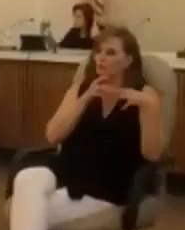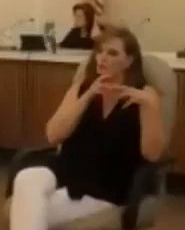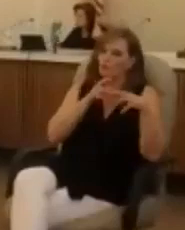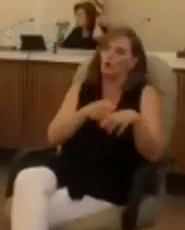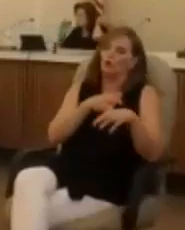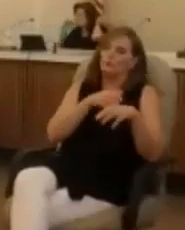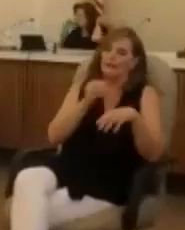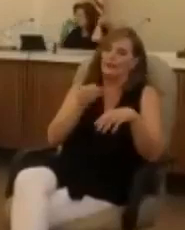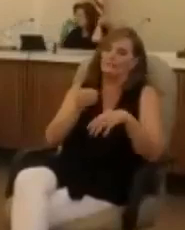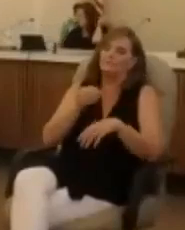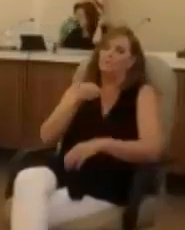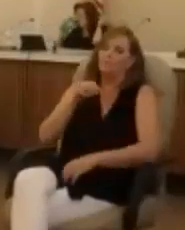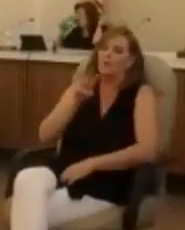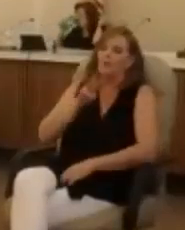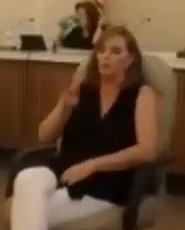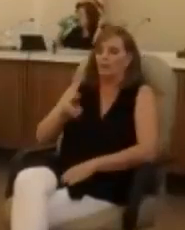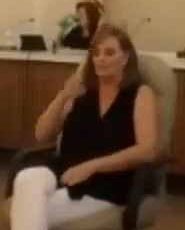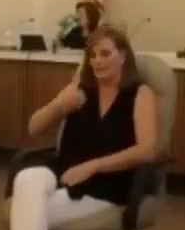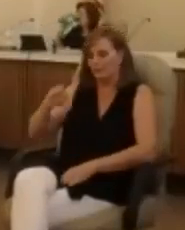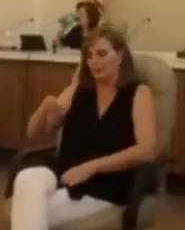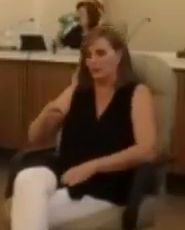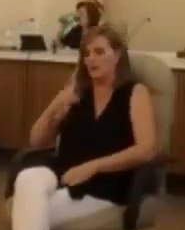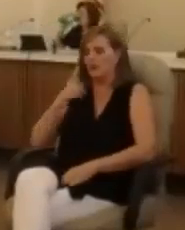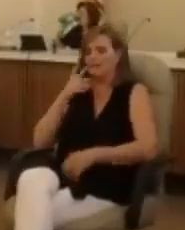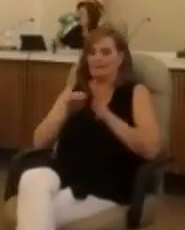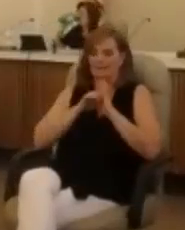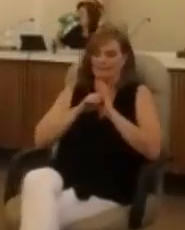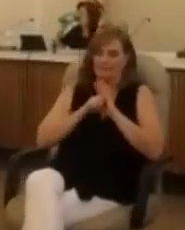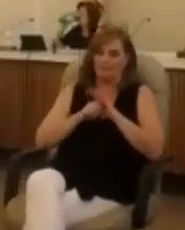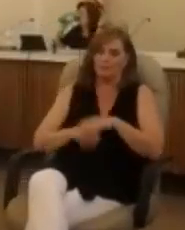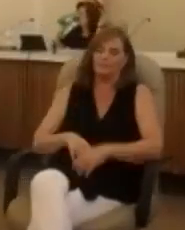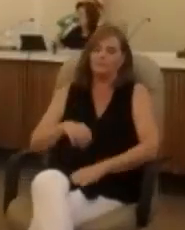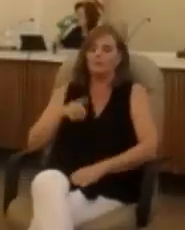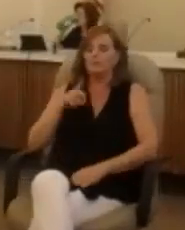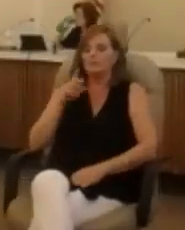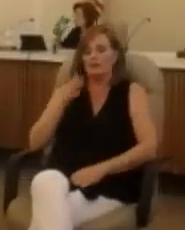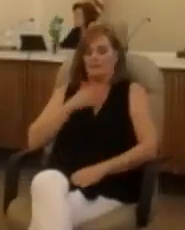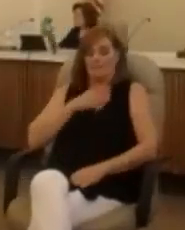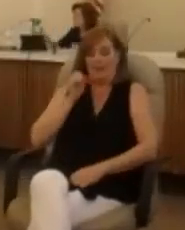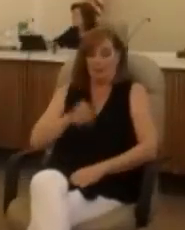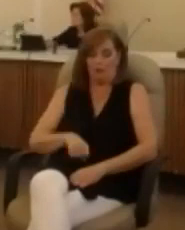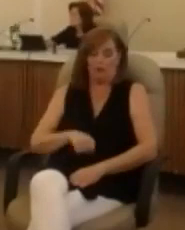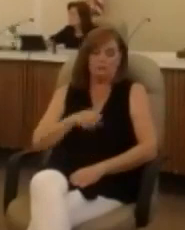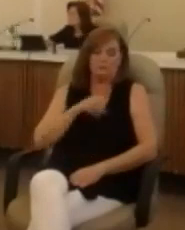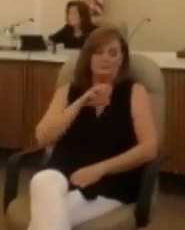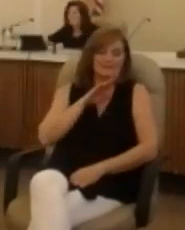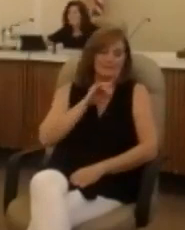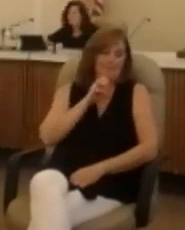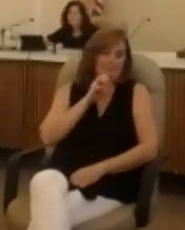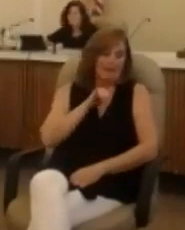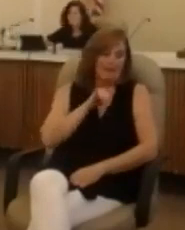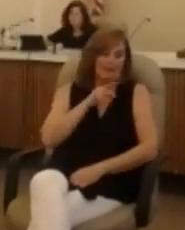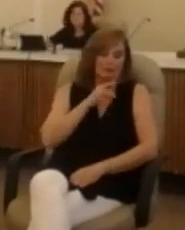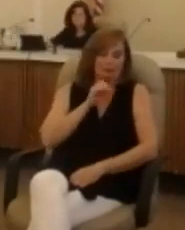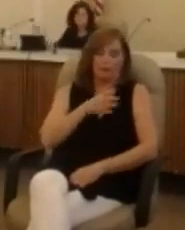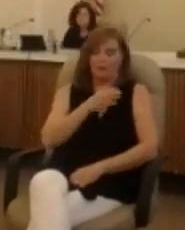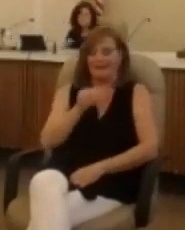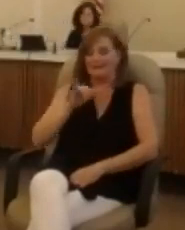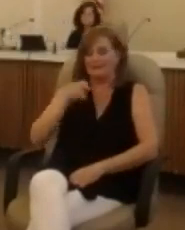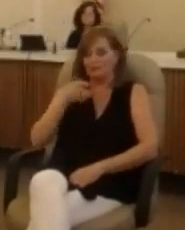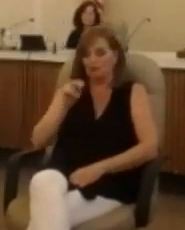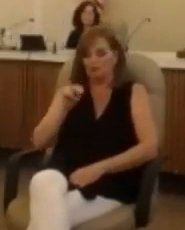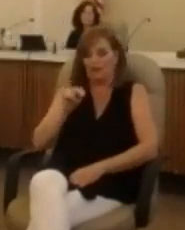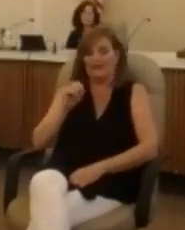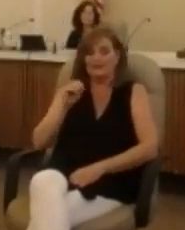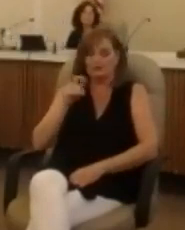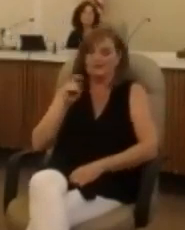West Henrietta Road is an example of one of those. My old intersection, Bailey Road and John Street, used to be one.